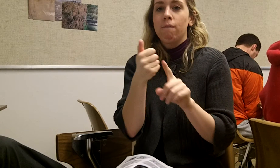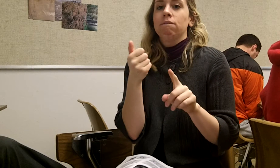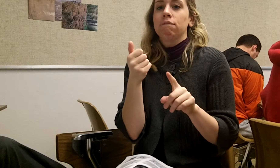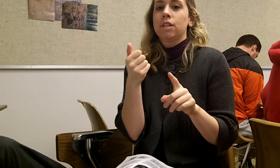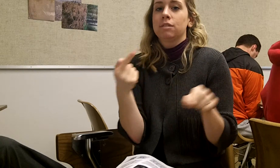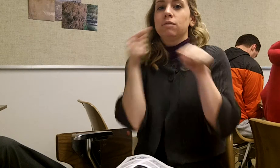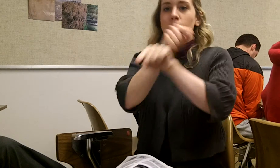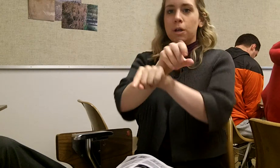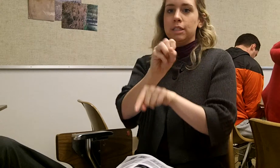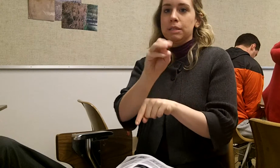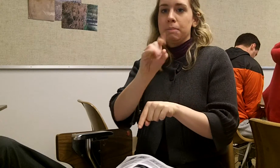bind to